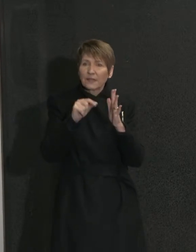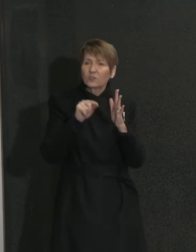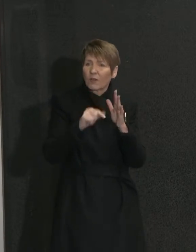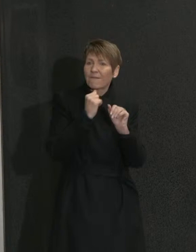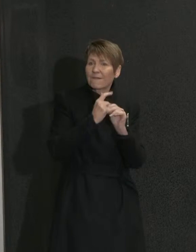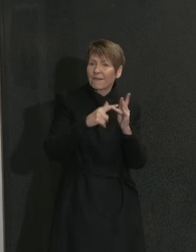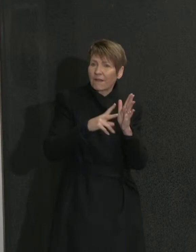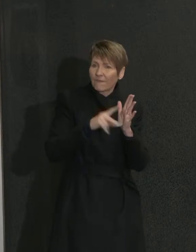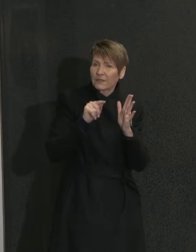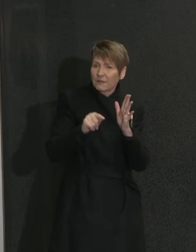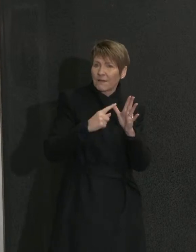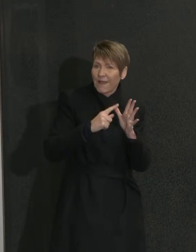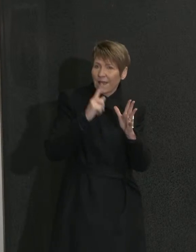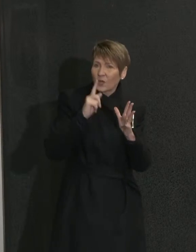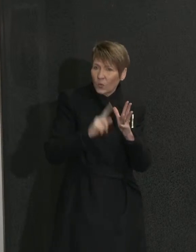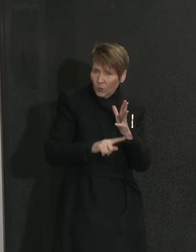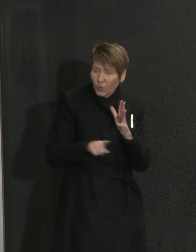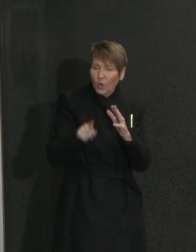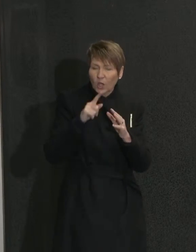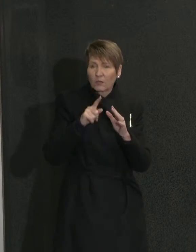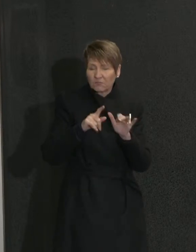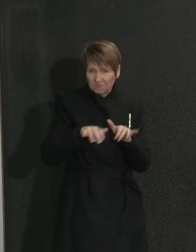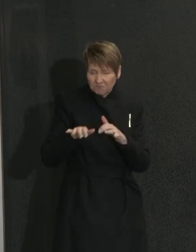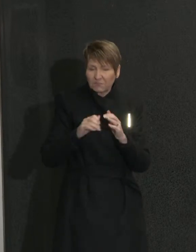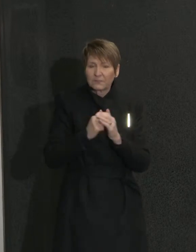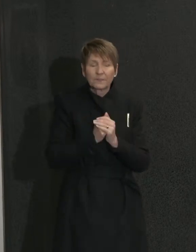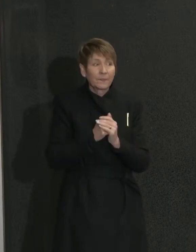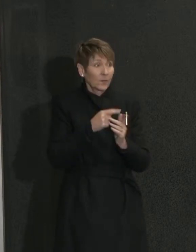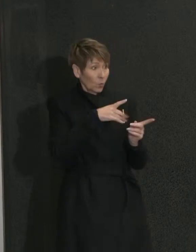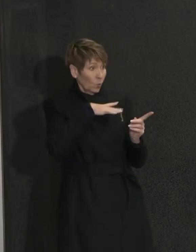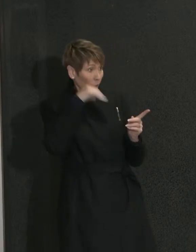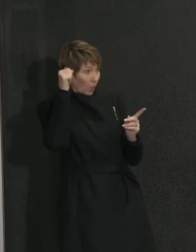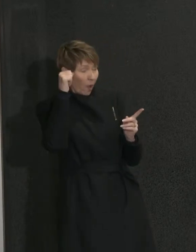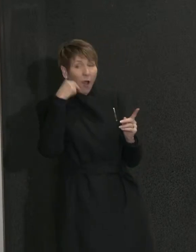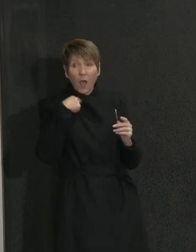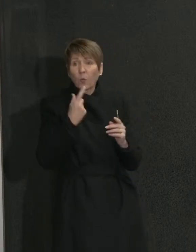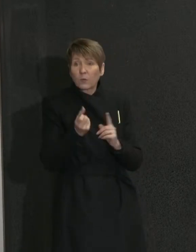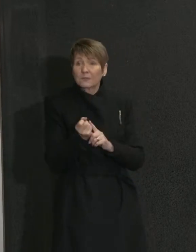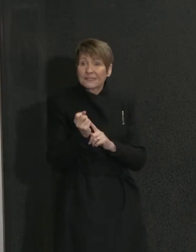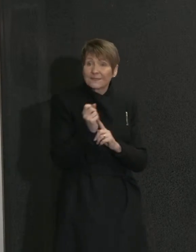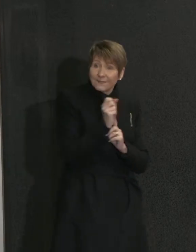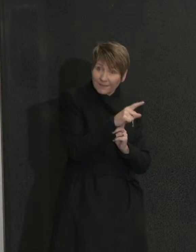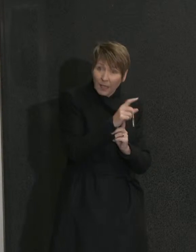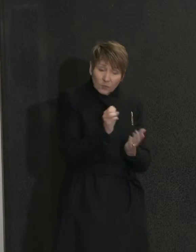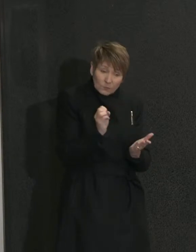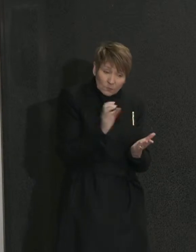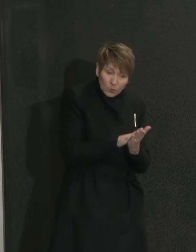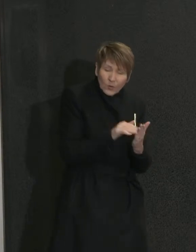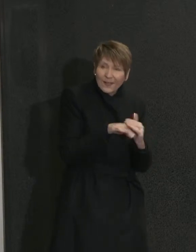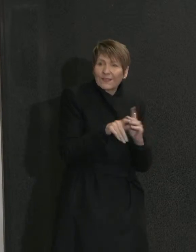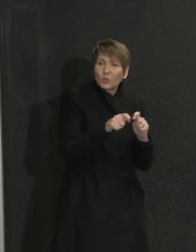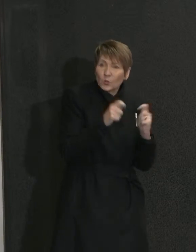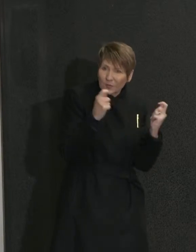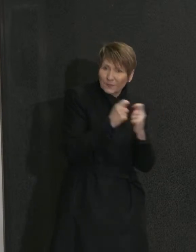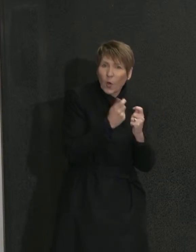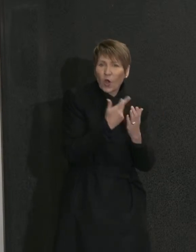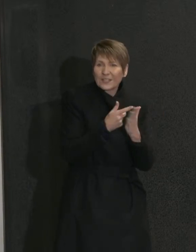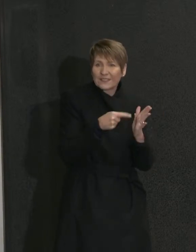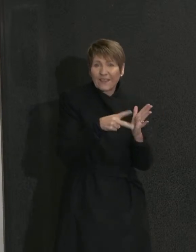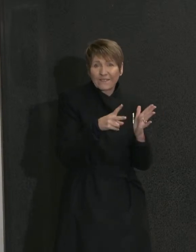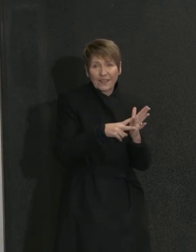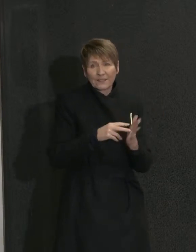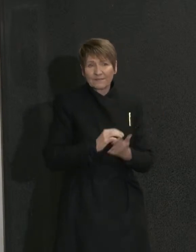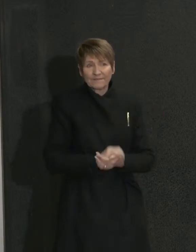my request to publish it widely, I'll get you, if there's a link you might be able to push people towards. We've had thousands of